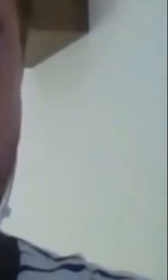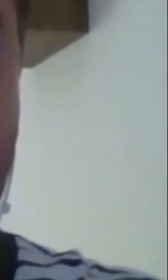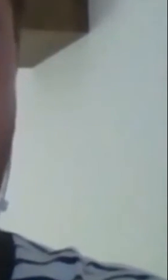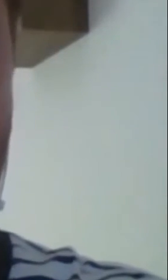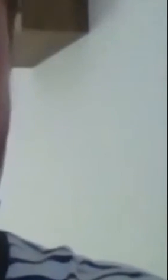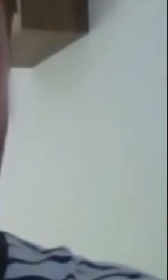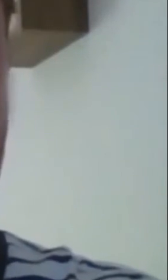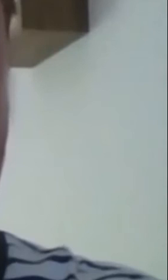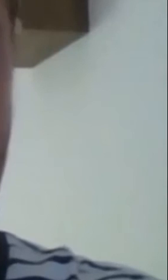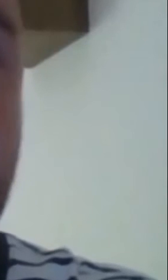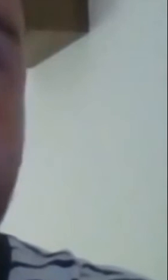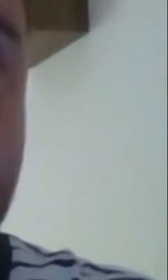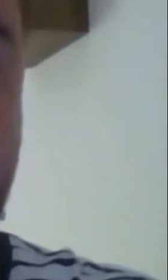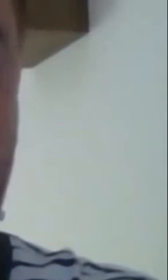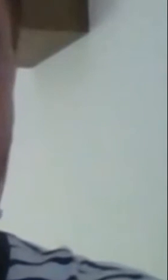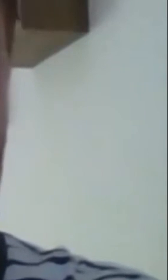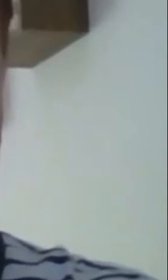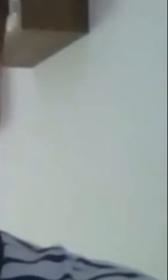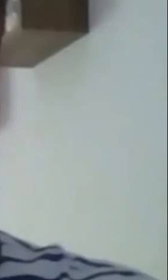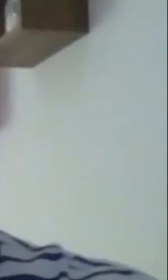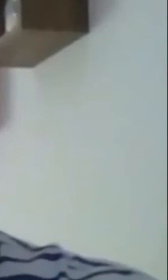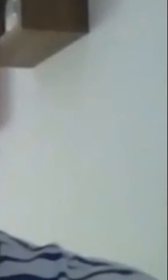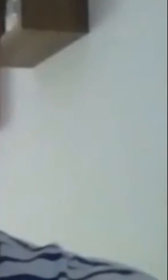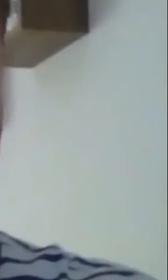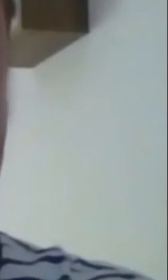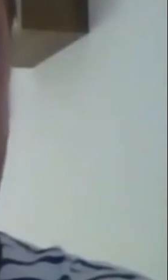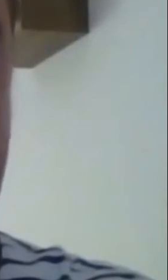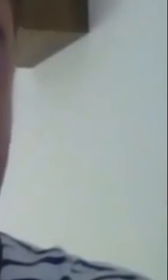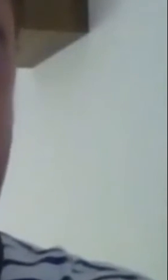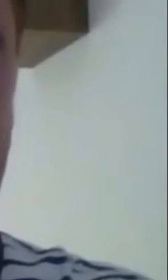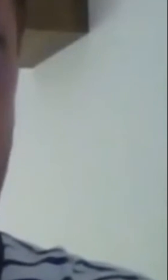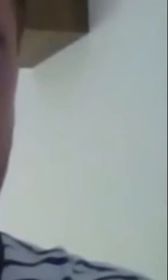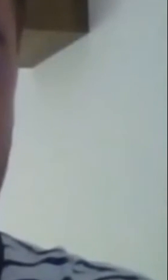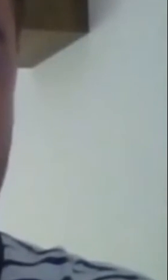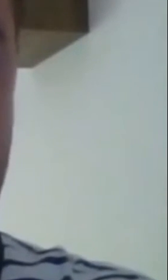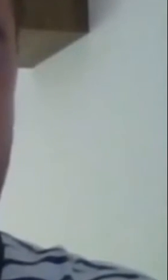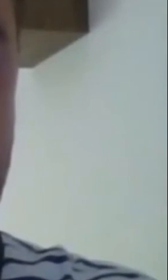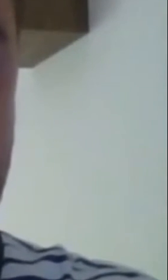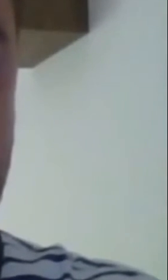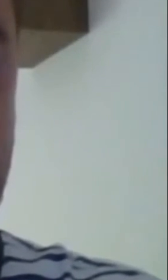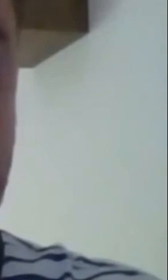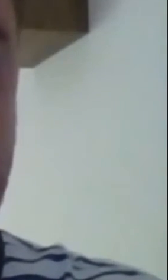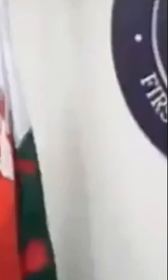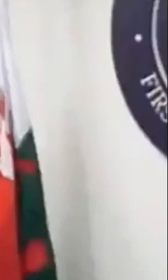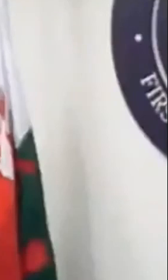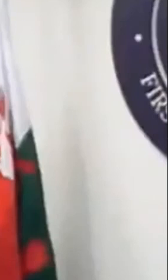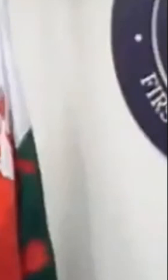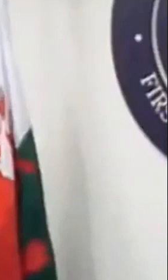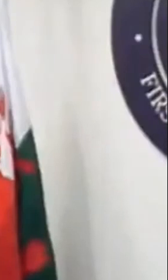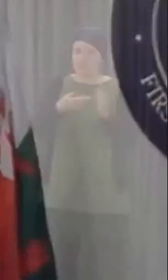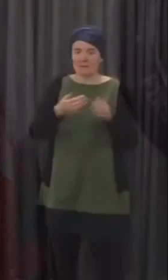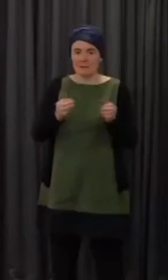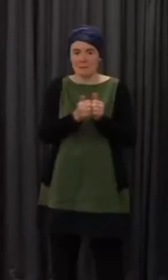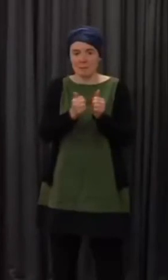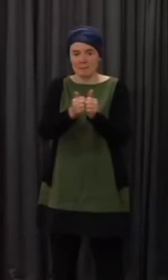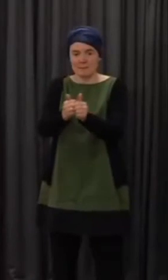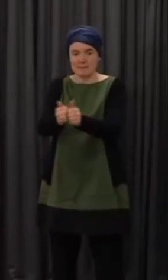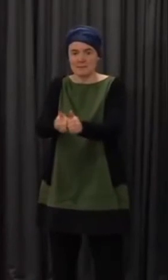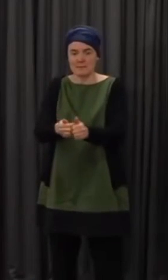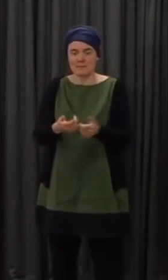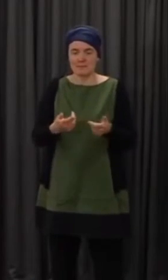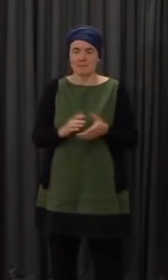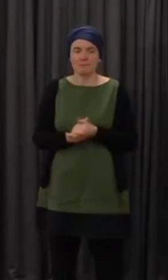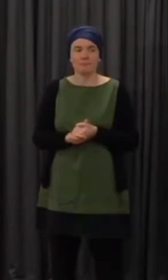where routine, non-urgent appointments and procedures are likely to have started up again? Well, Mark, thank you for that, and that's an